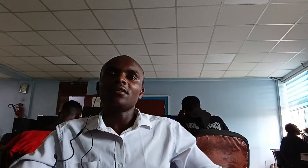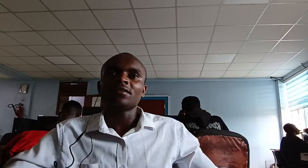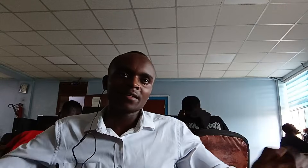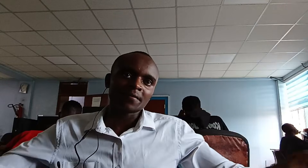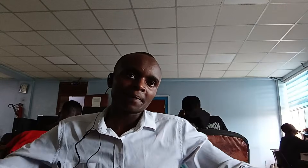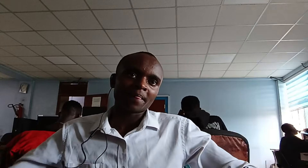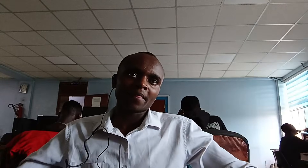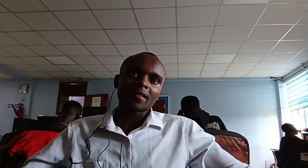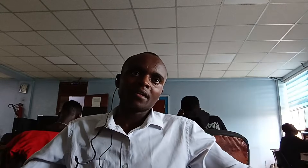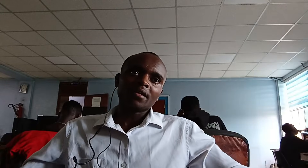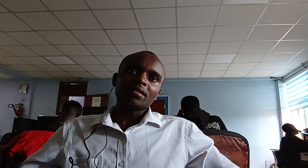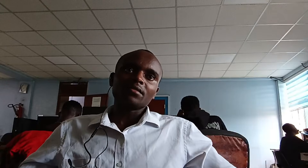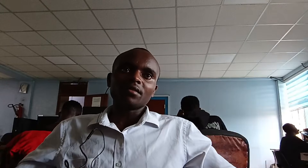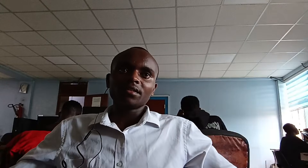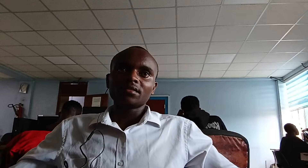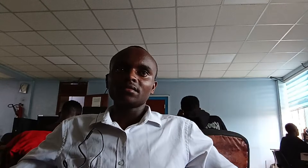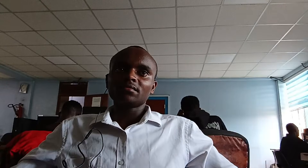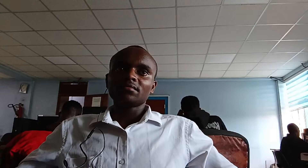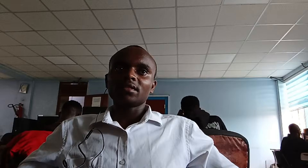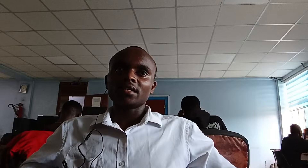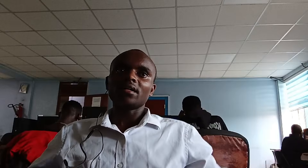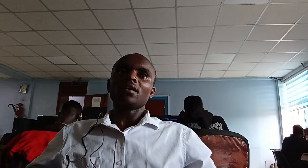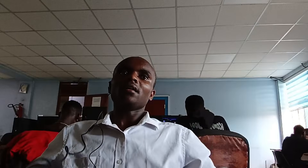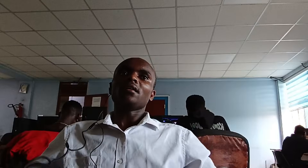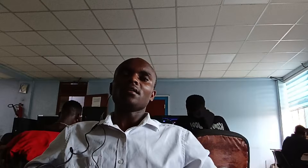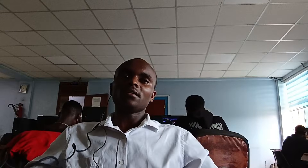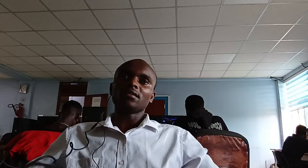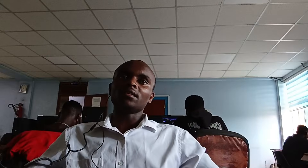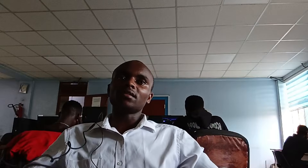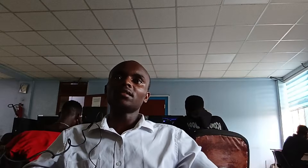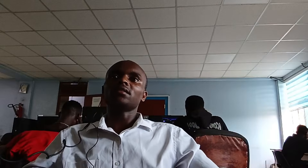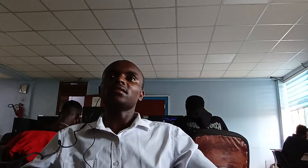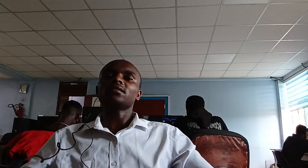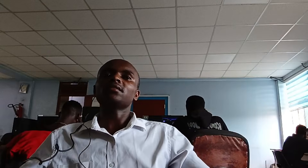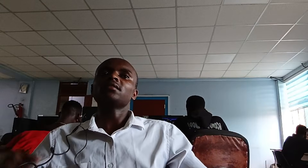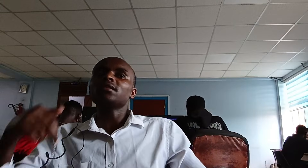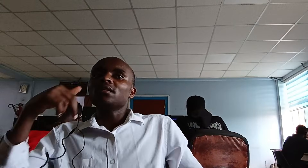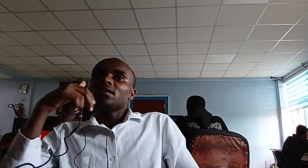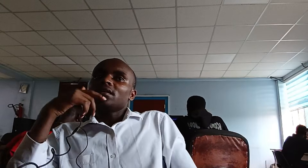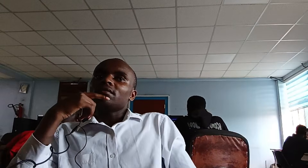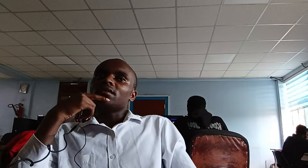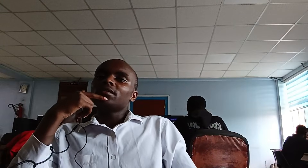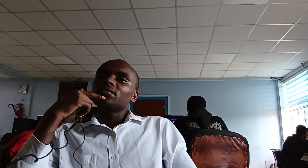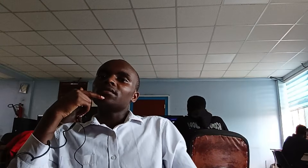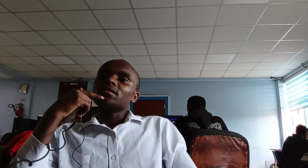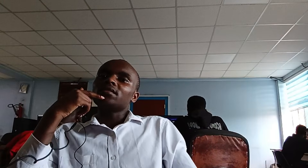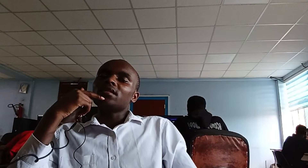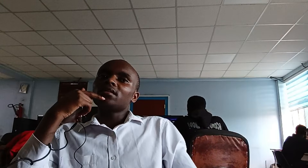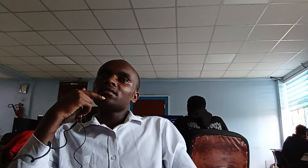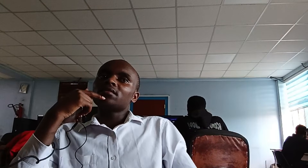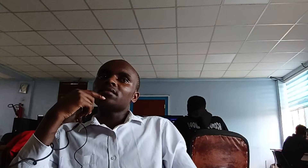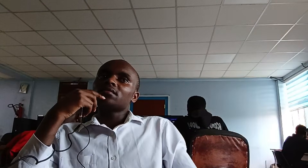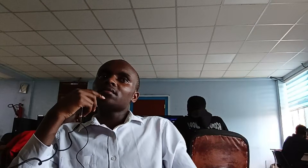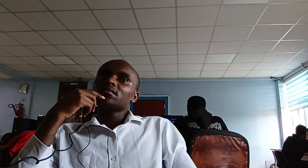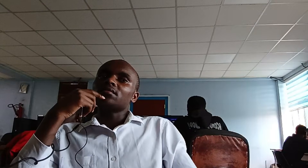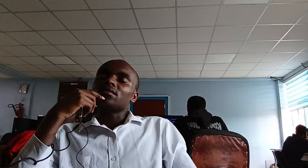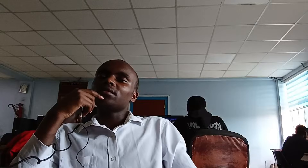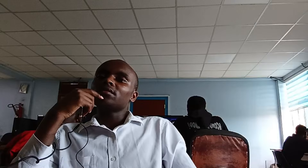Okay. Duration, uh-huh. Duration, I think duration still